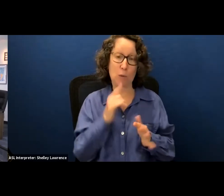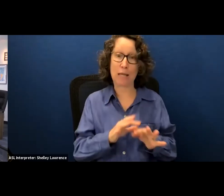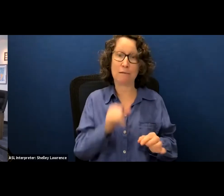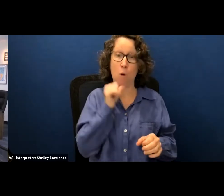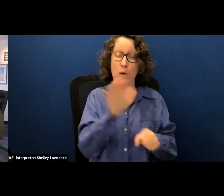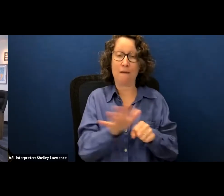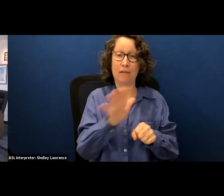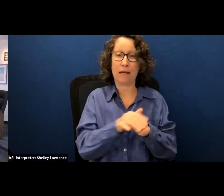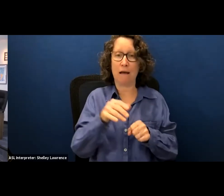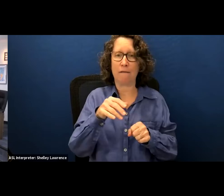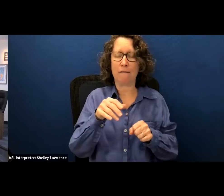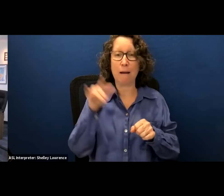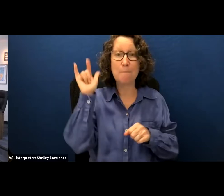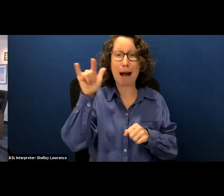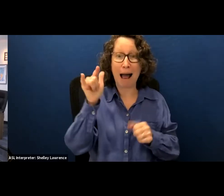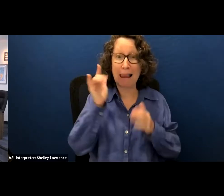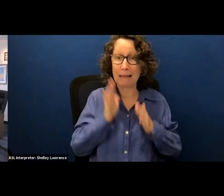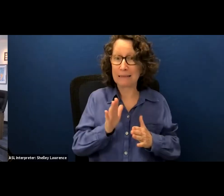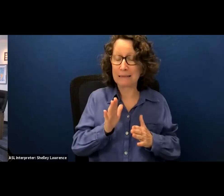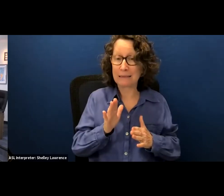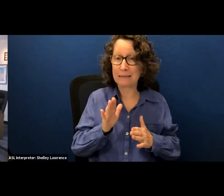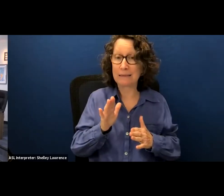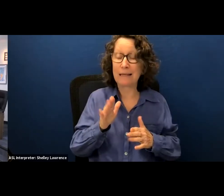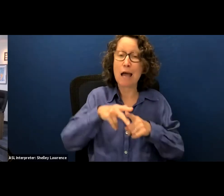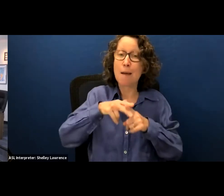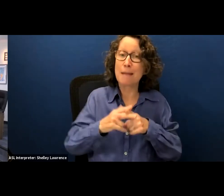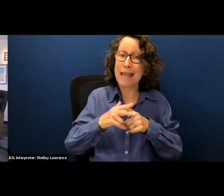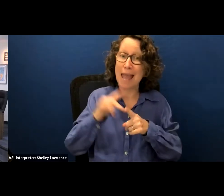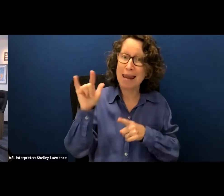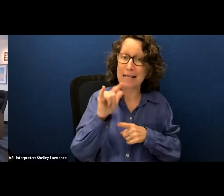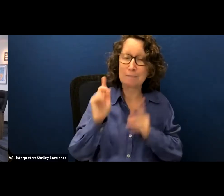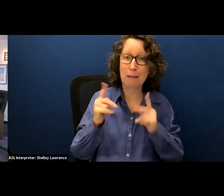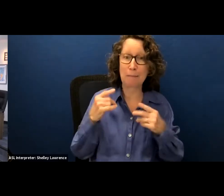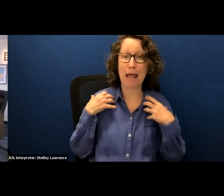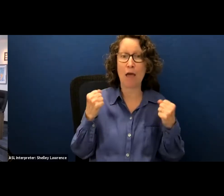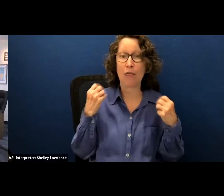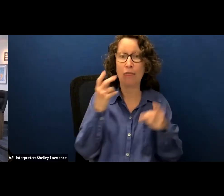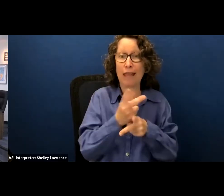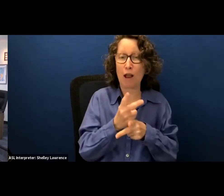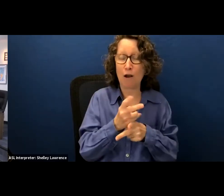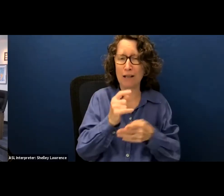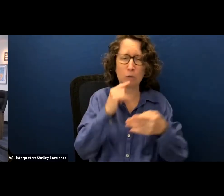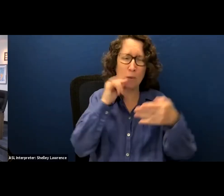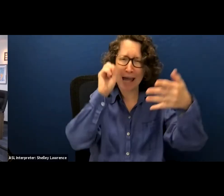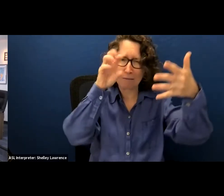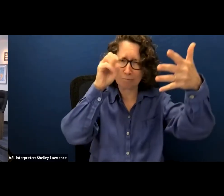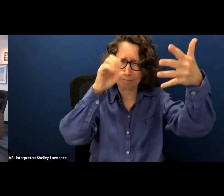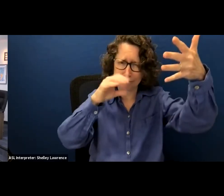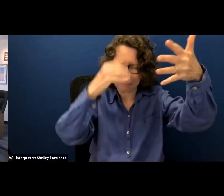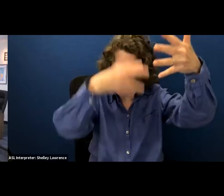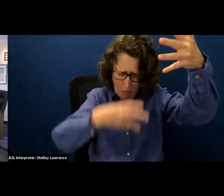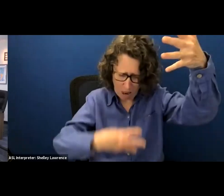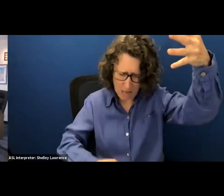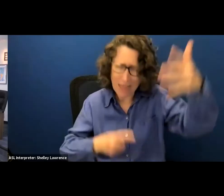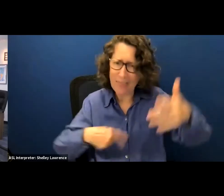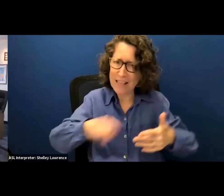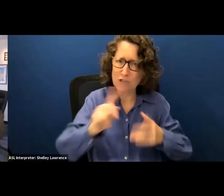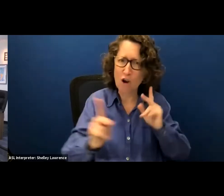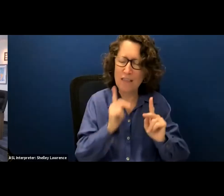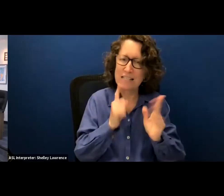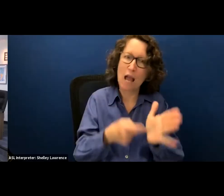of pilots, of aircraft mechanics, people in the healthcare field, we can go down the list. These are things